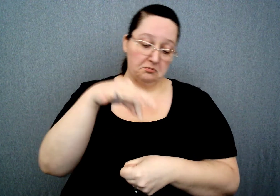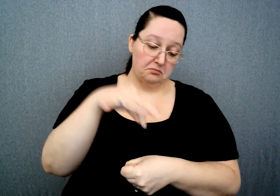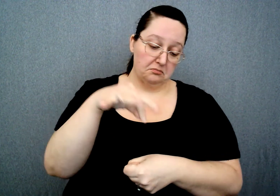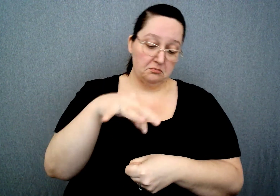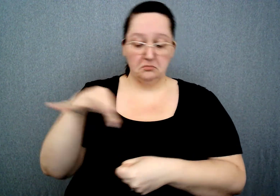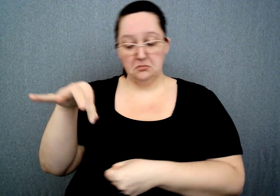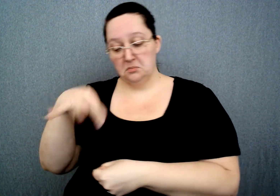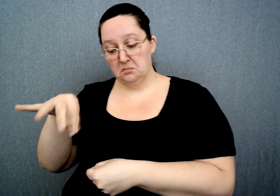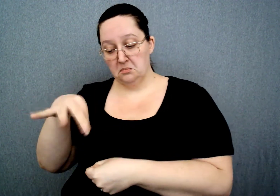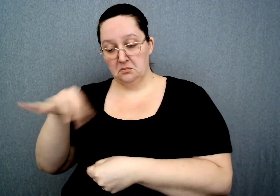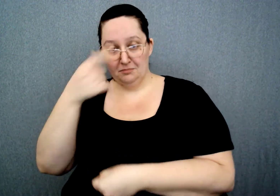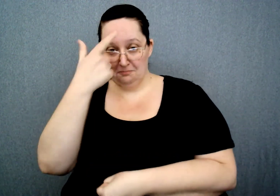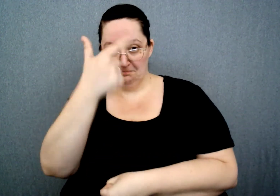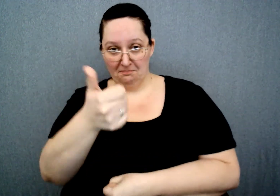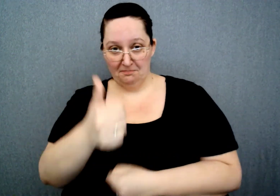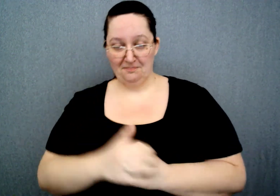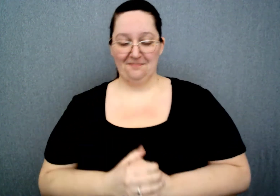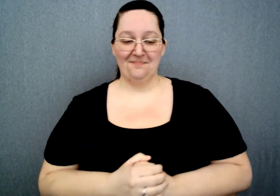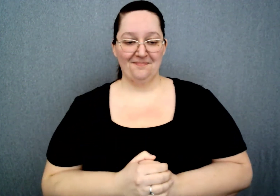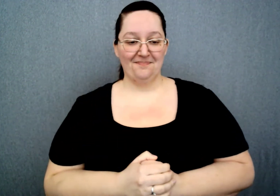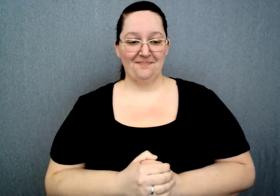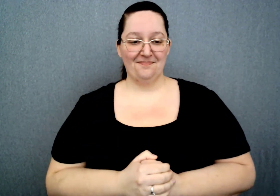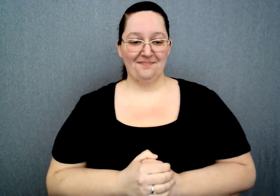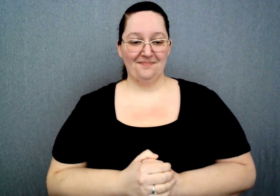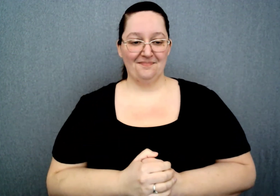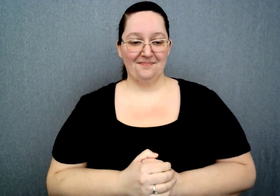I circle, you can dunk or circle, it's up to you.